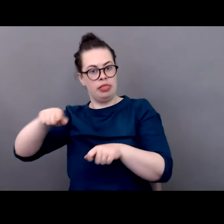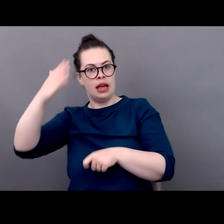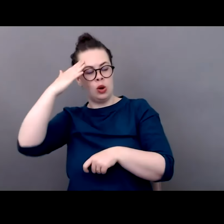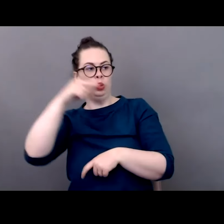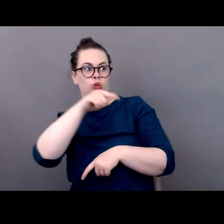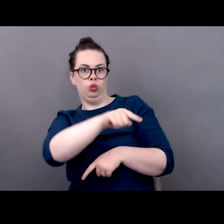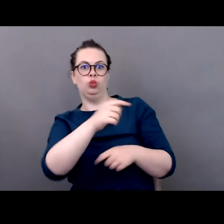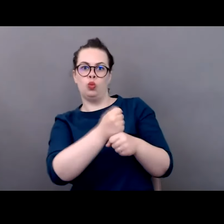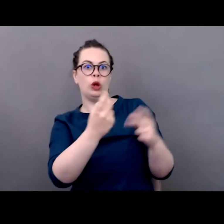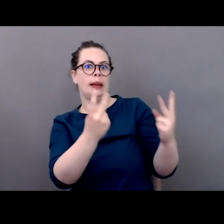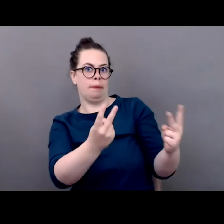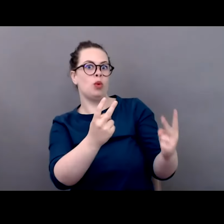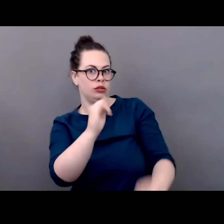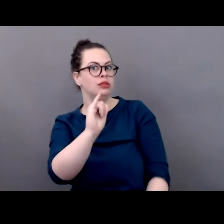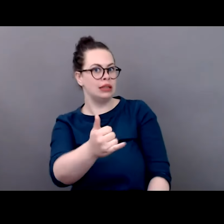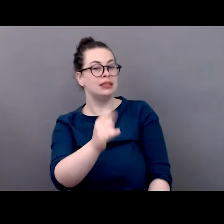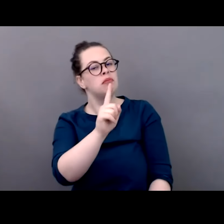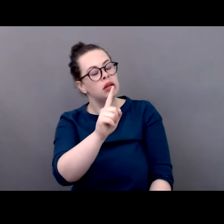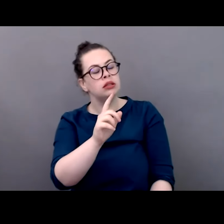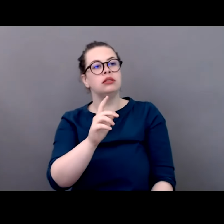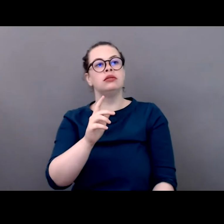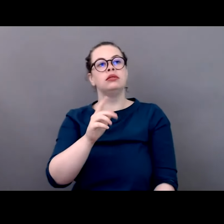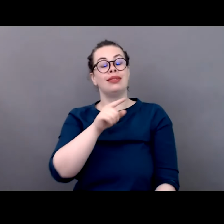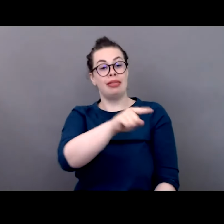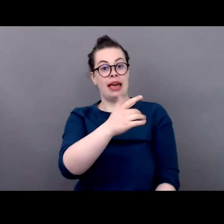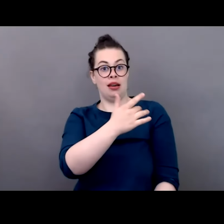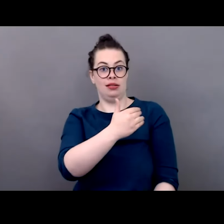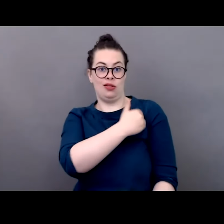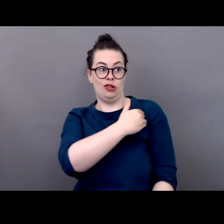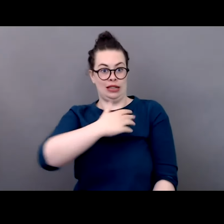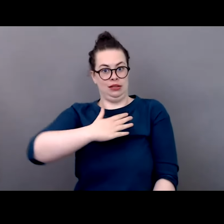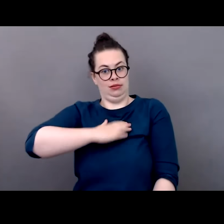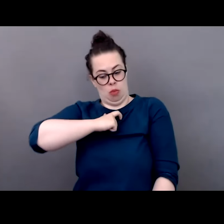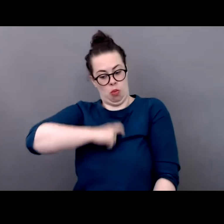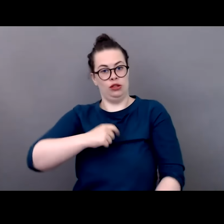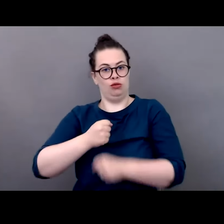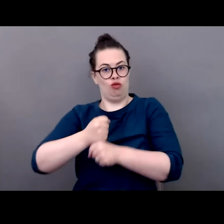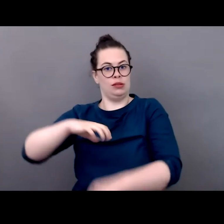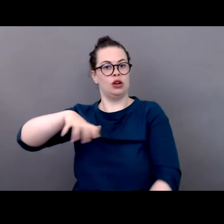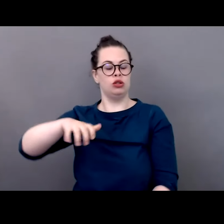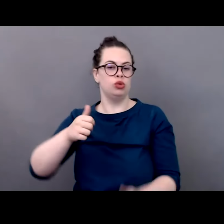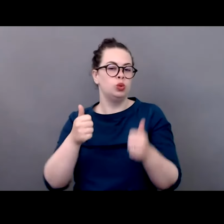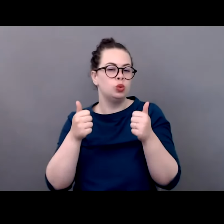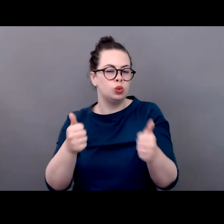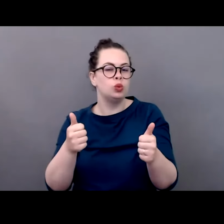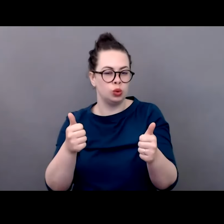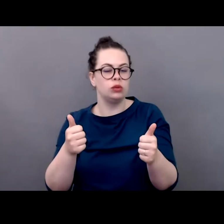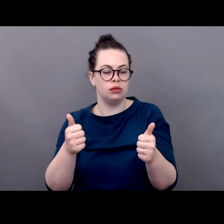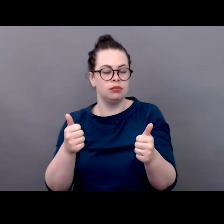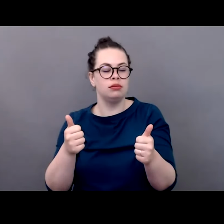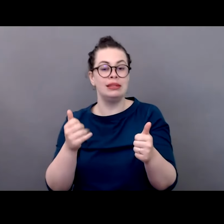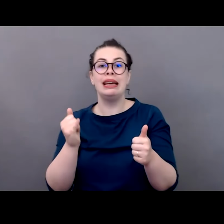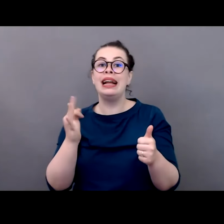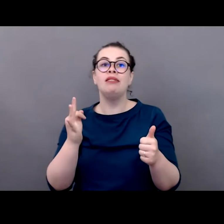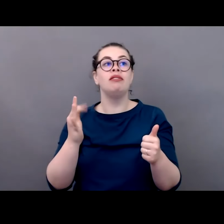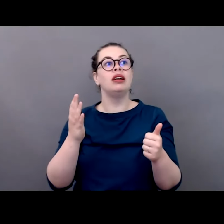Alongside the contacts with the country rapporteur, the contacts and meetings and interactions of representatives of